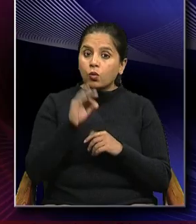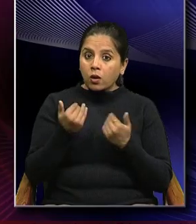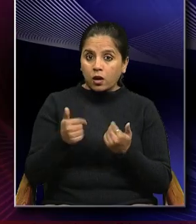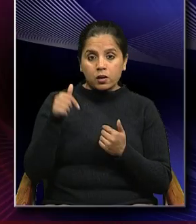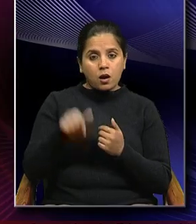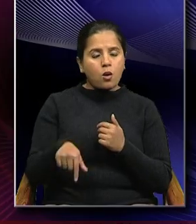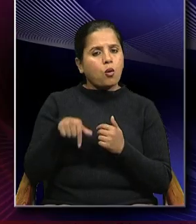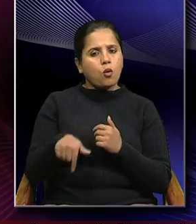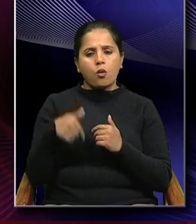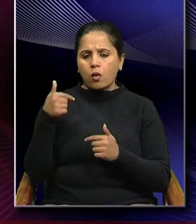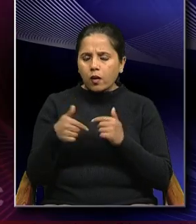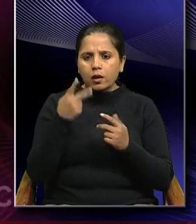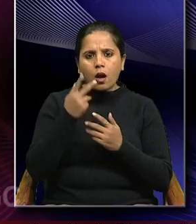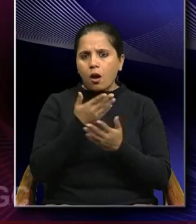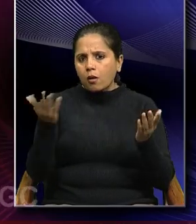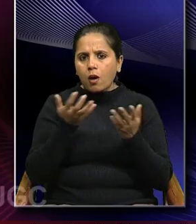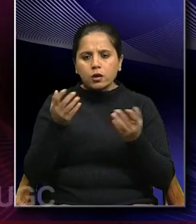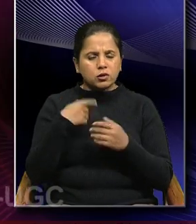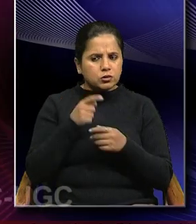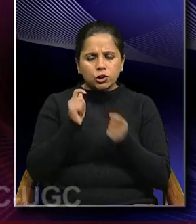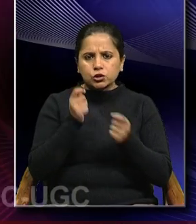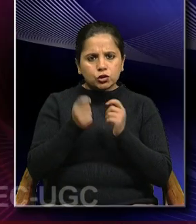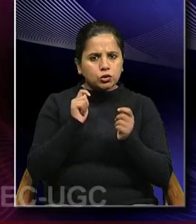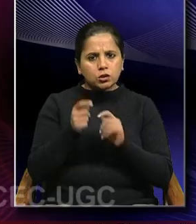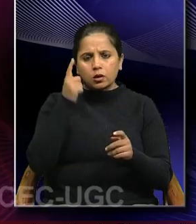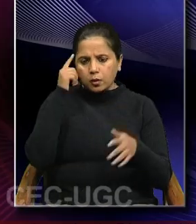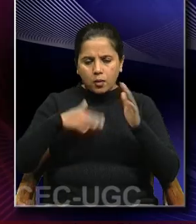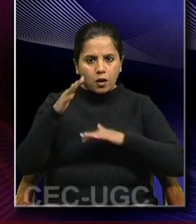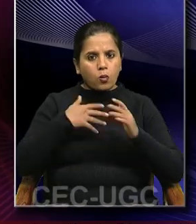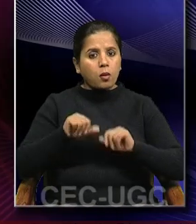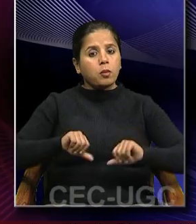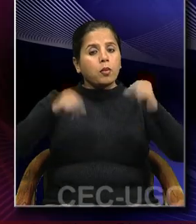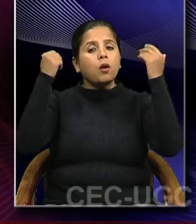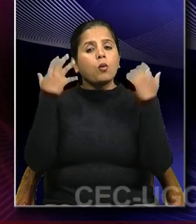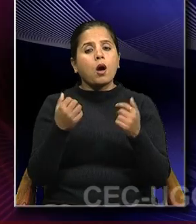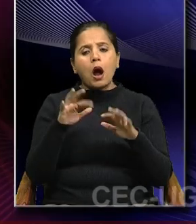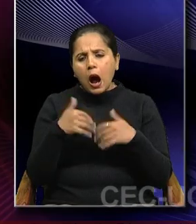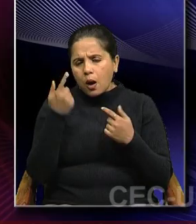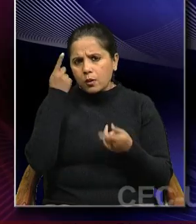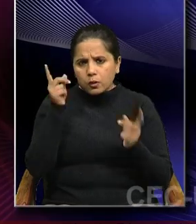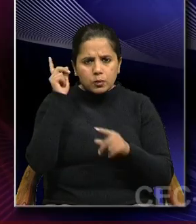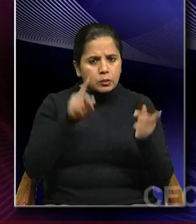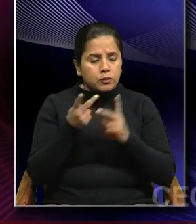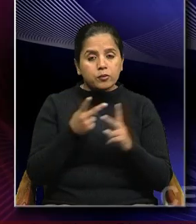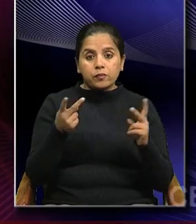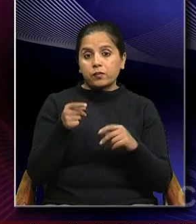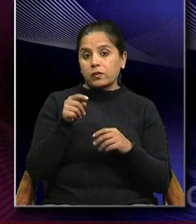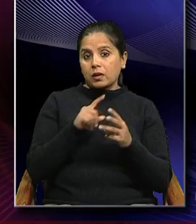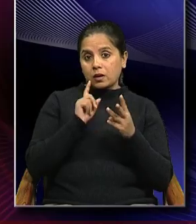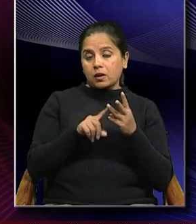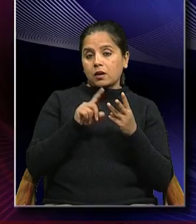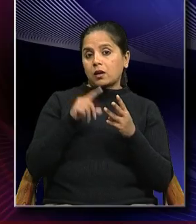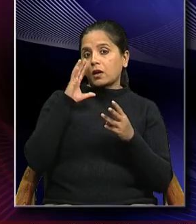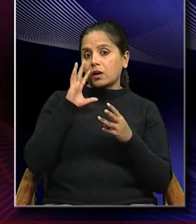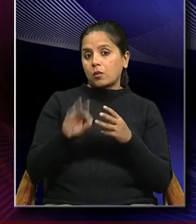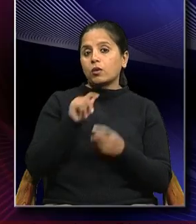date. Every now and then marketers are changing their strategy just to remain successful in the market. And the third important change which